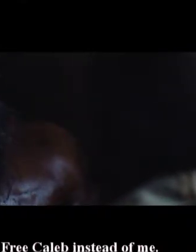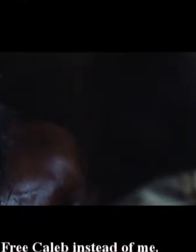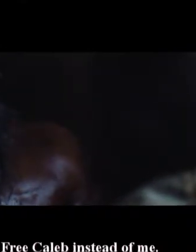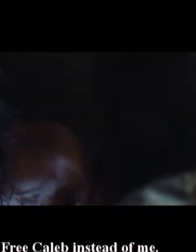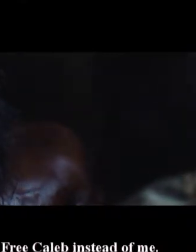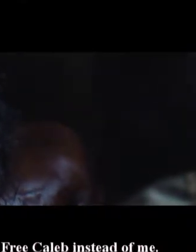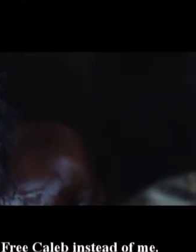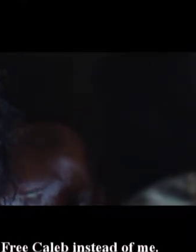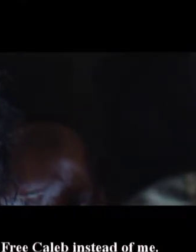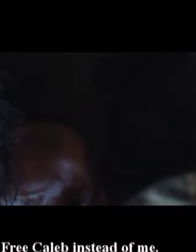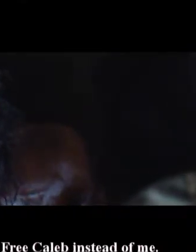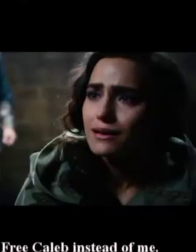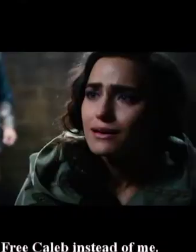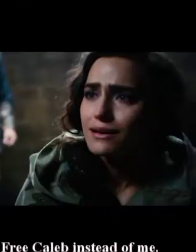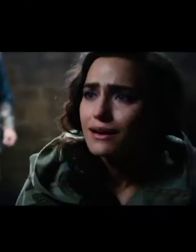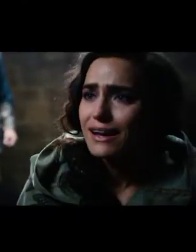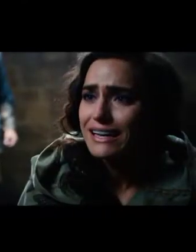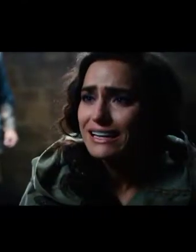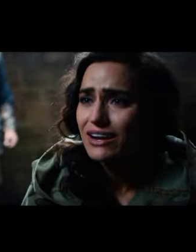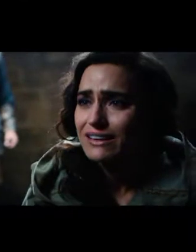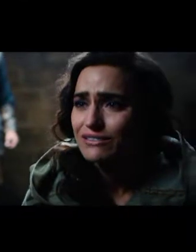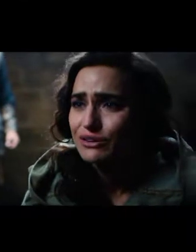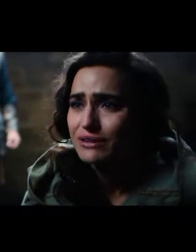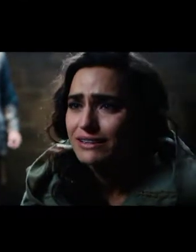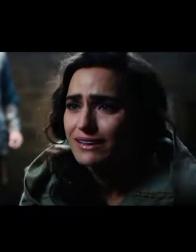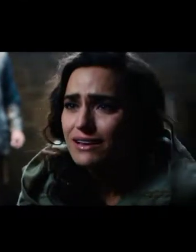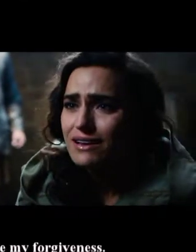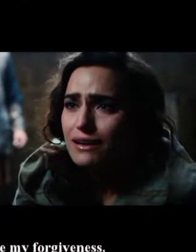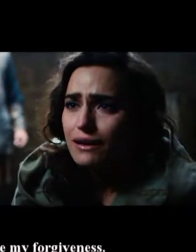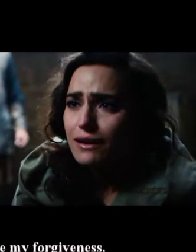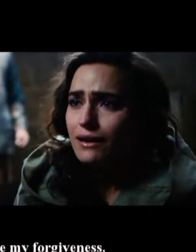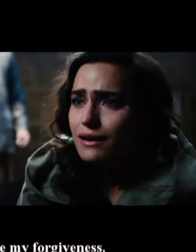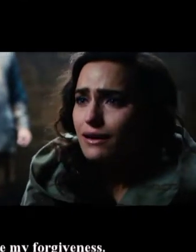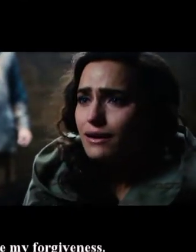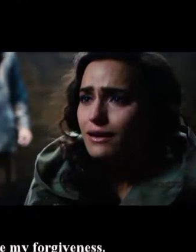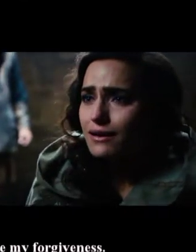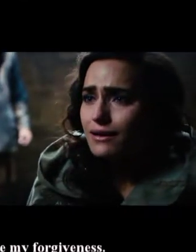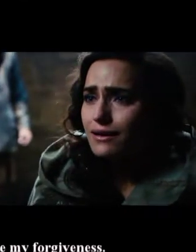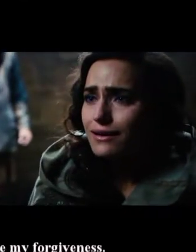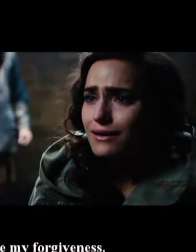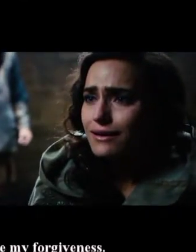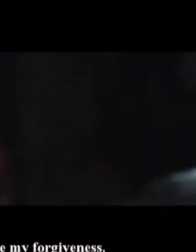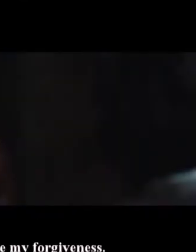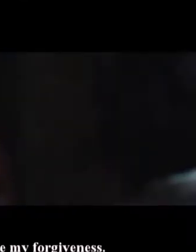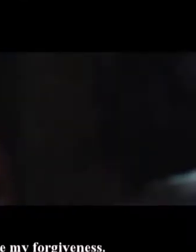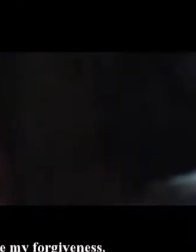Free Caleb instead of me. I cannot leave you here. Free him.